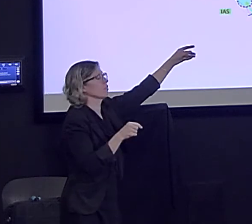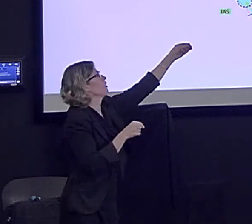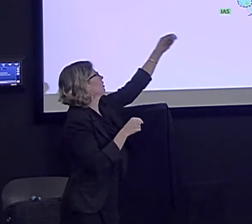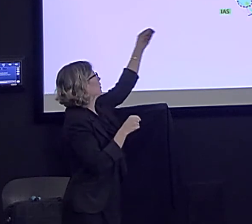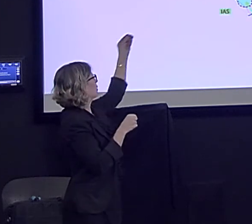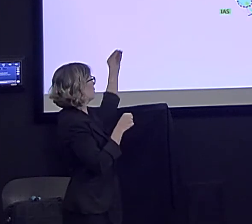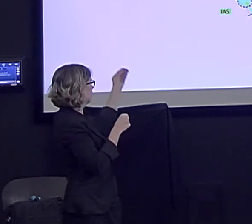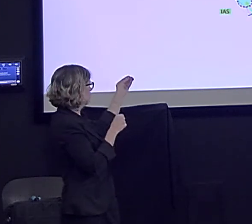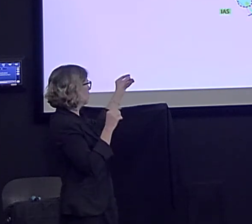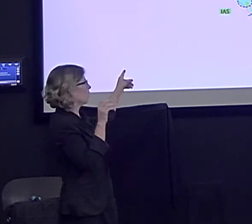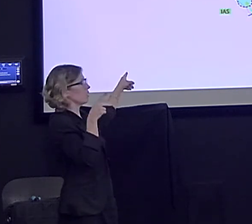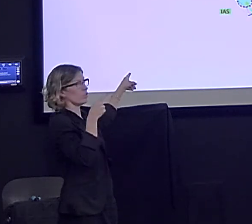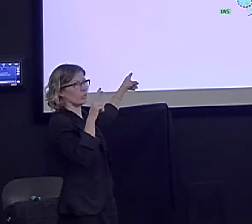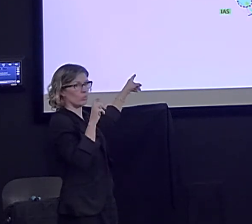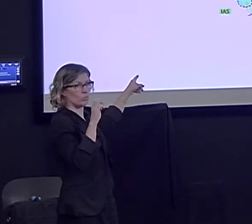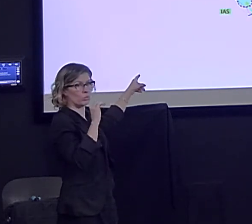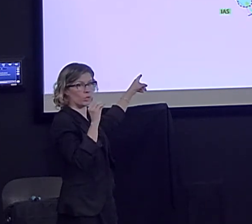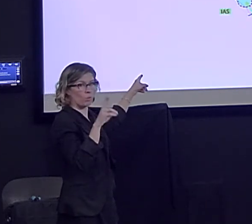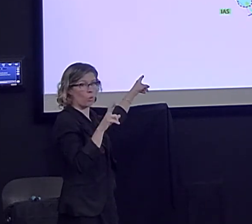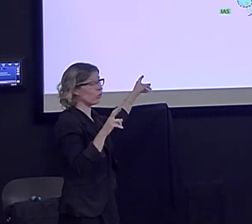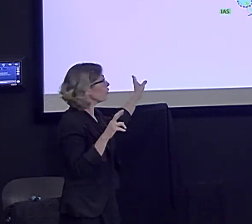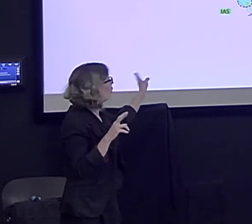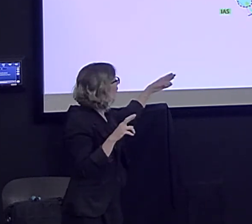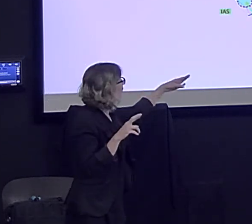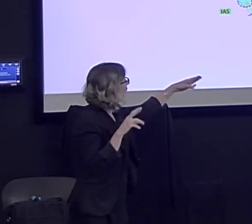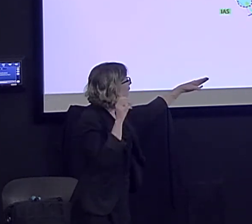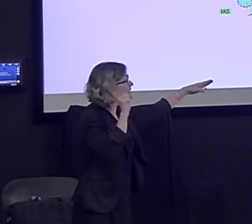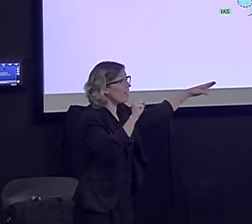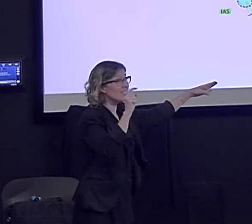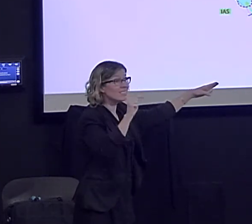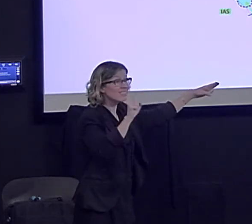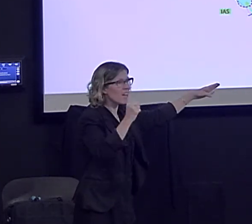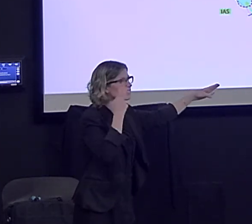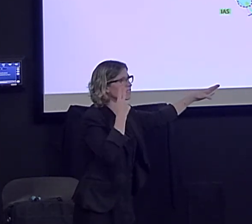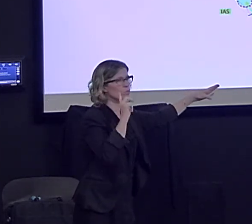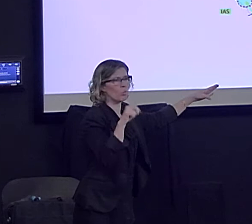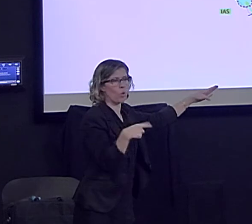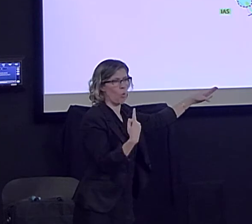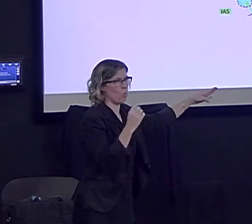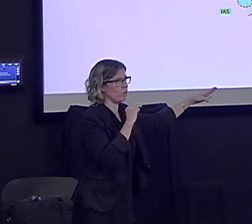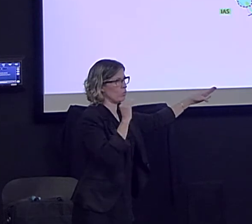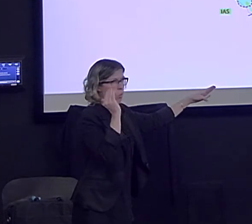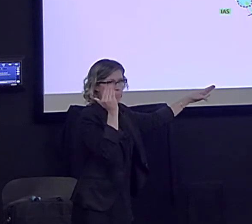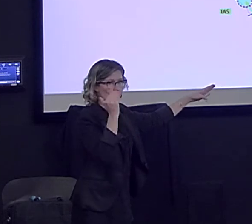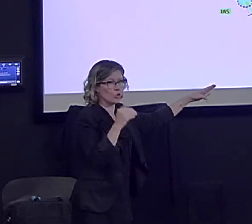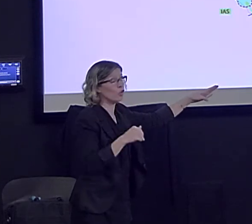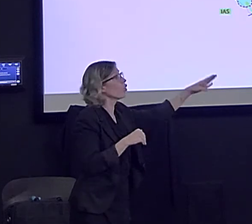mirror neurons. It's a purely visual area. The mirror neurons appears in the parietal